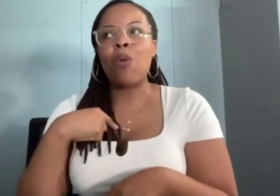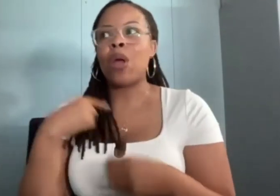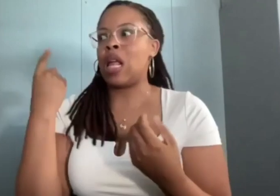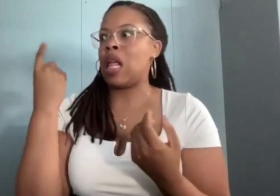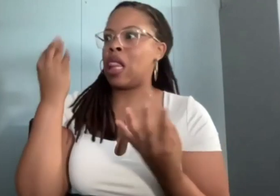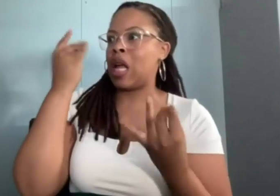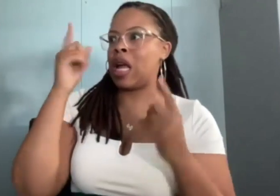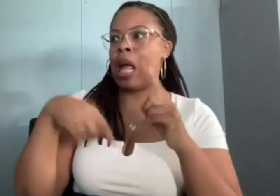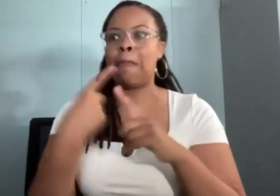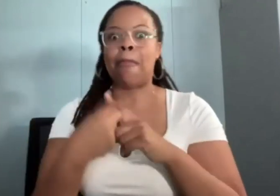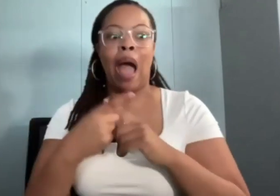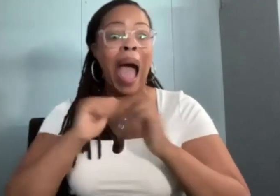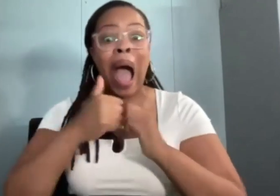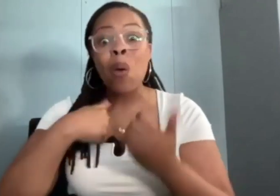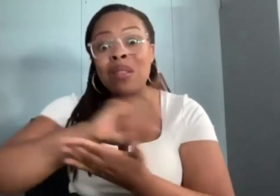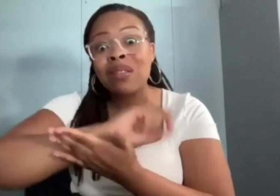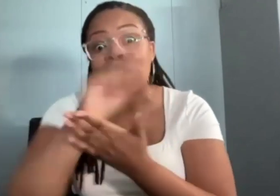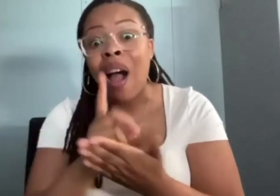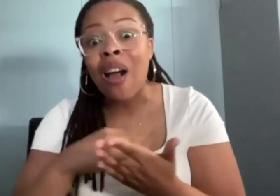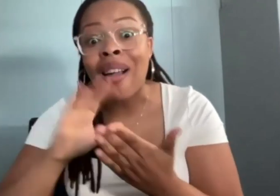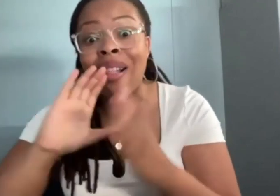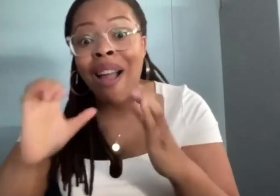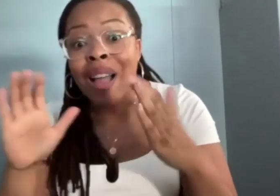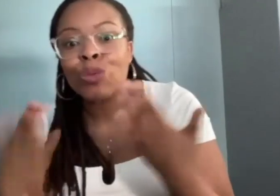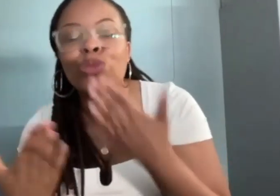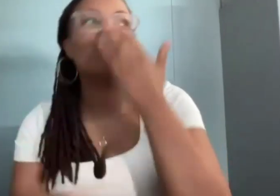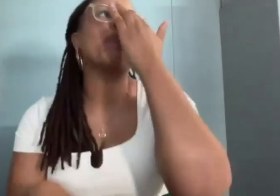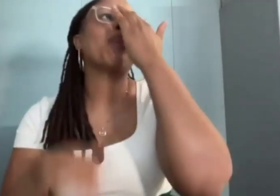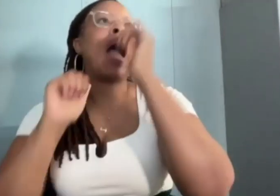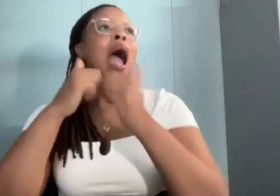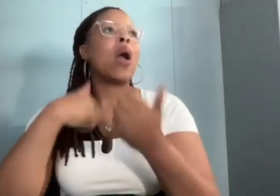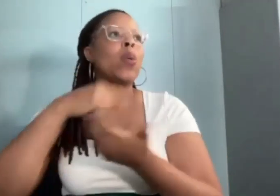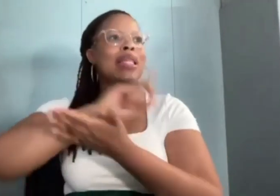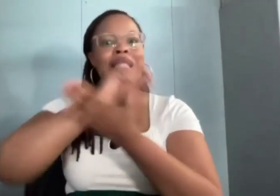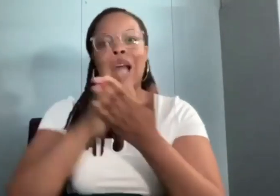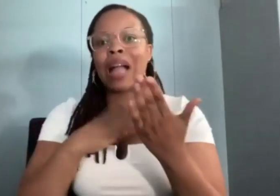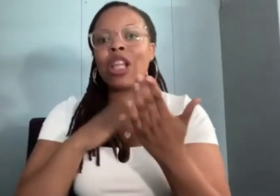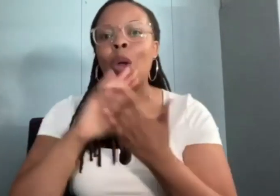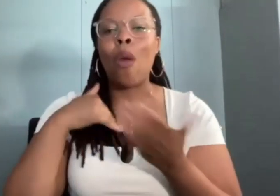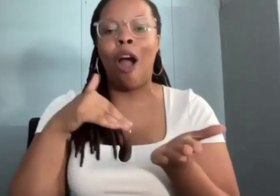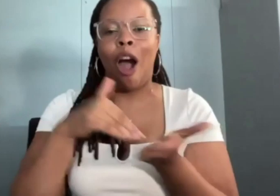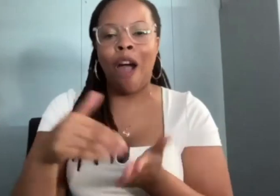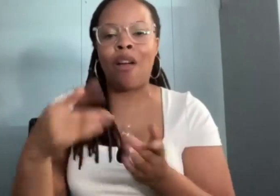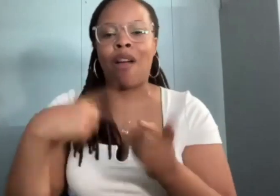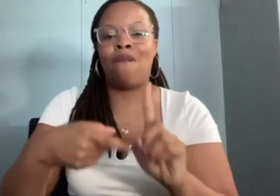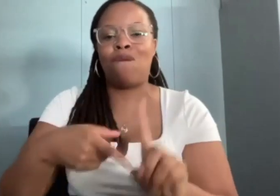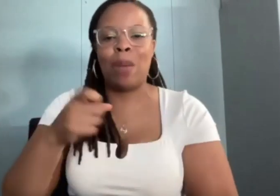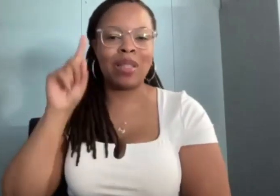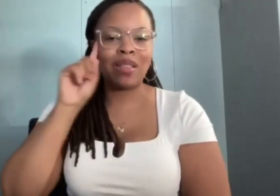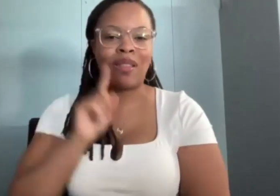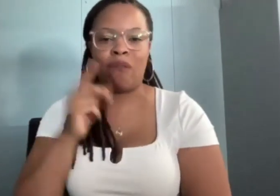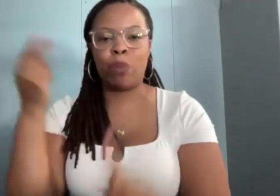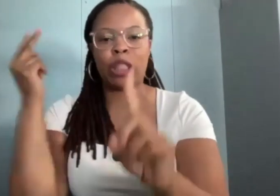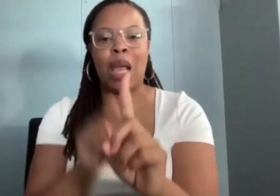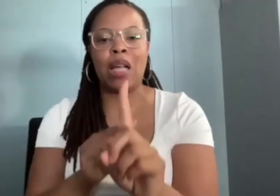excluded. Oftentimes, we think about how we can design our classrooms, how we can design our